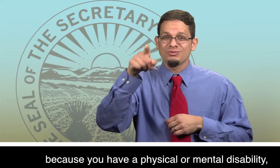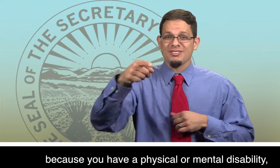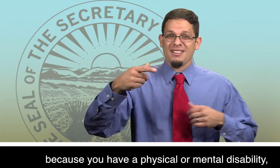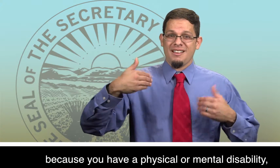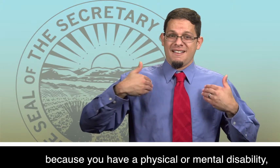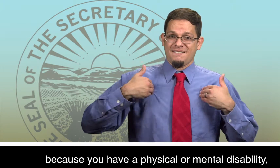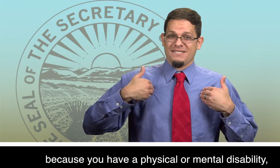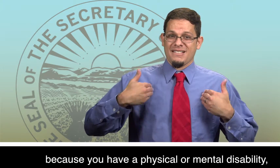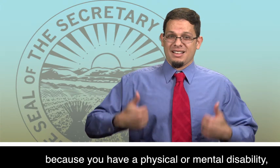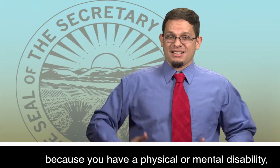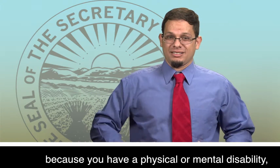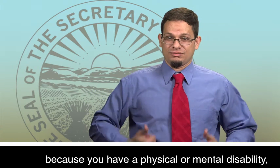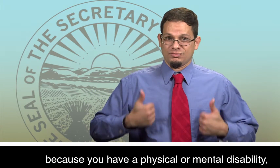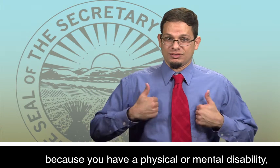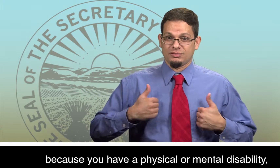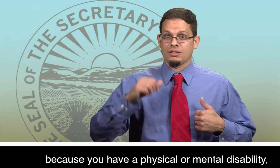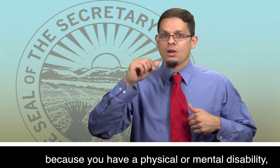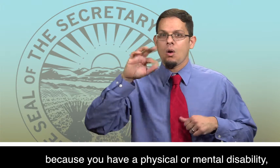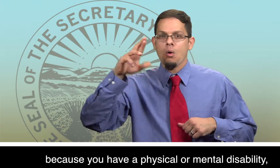because you have a physical or mental disability,